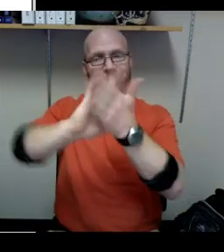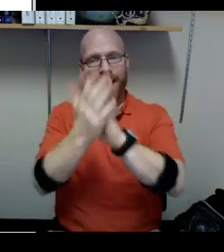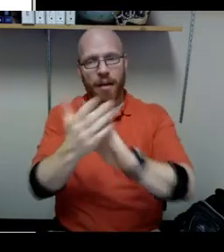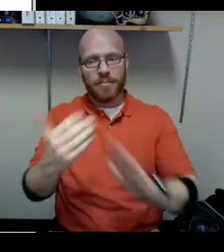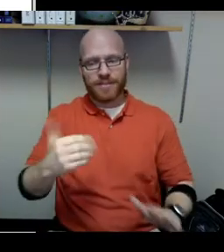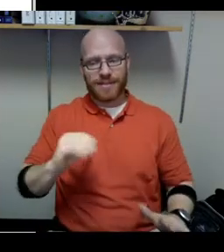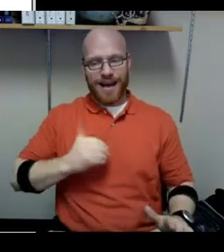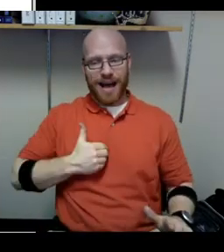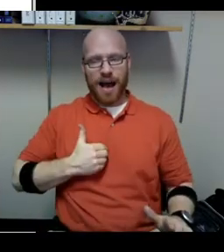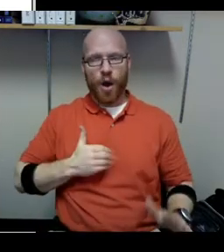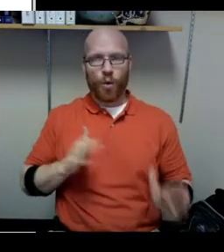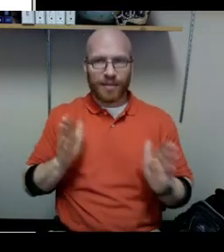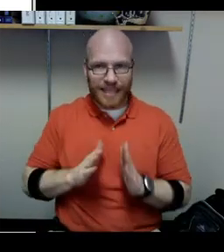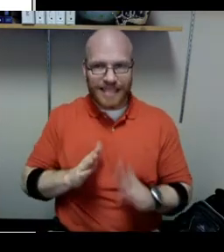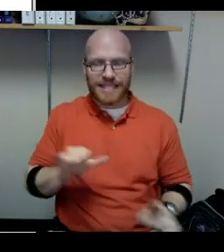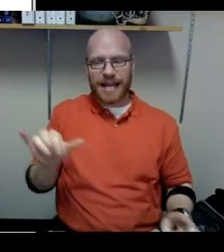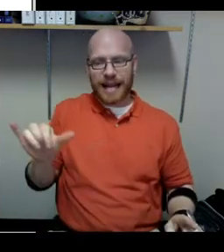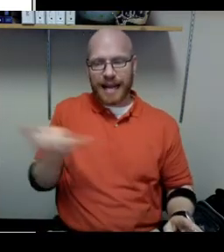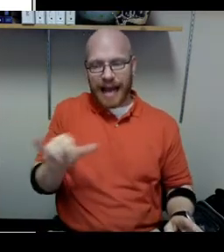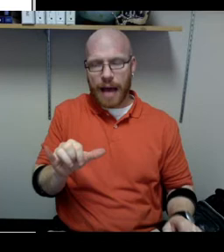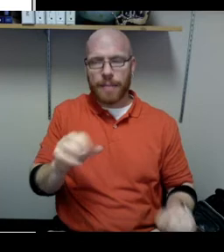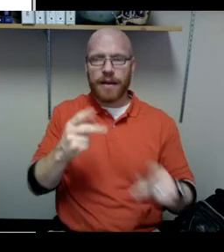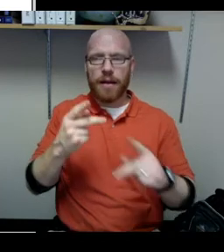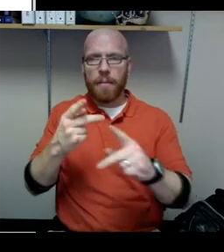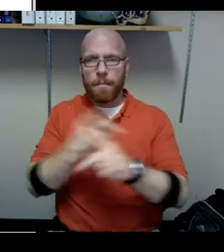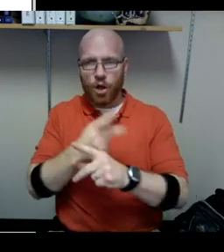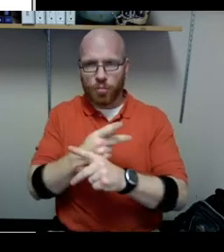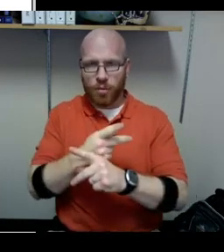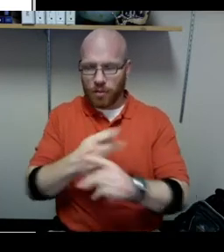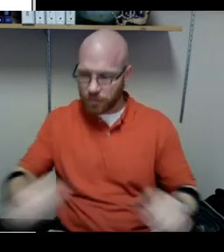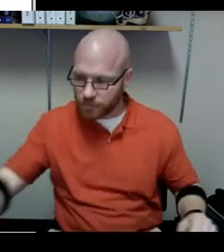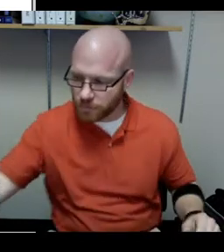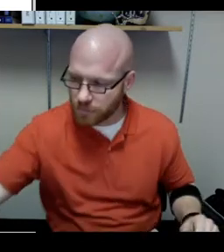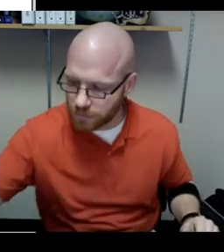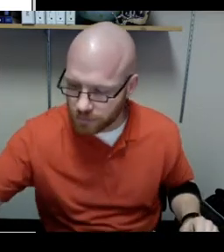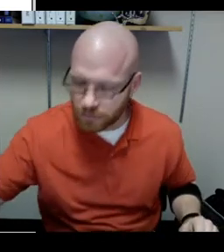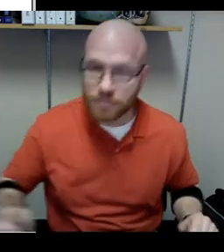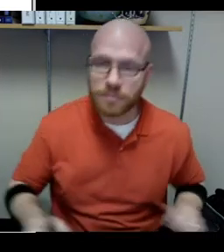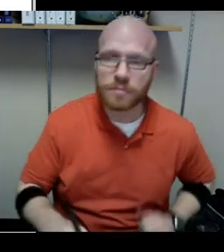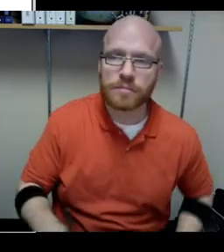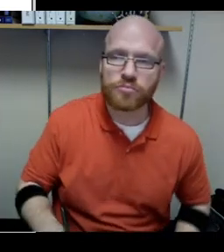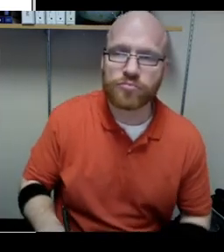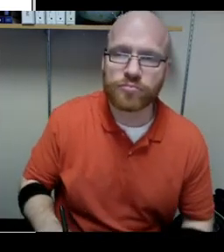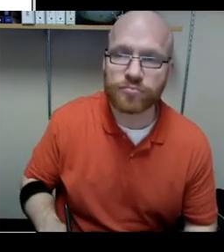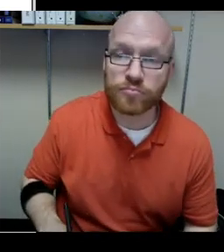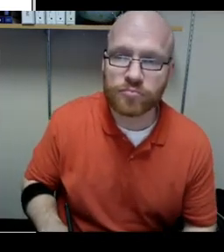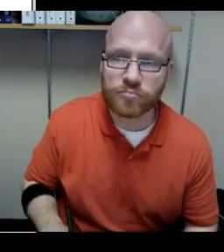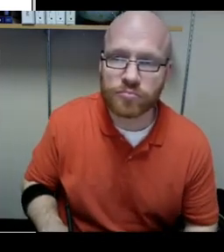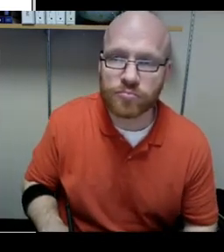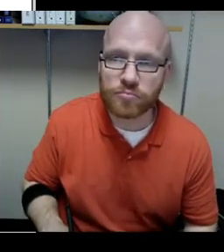That becomes our least common multiple.